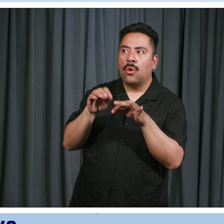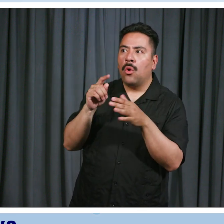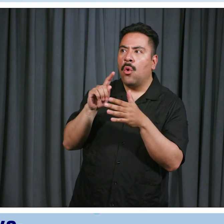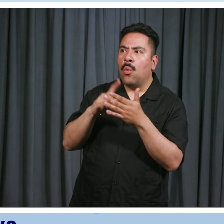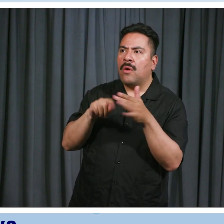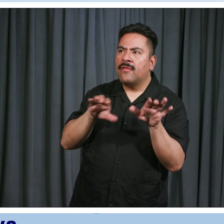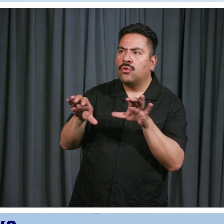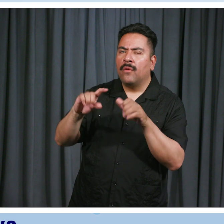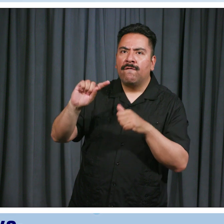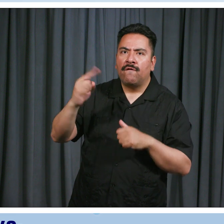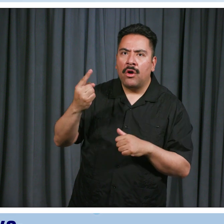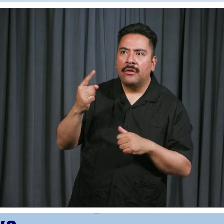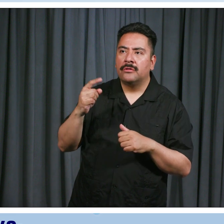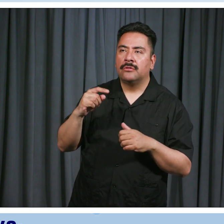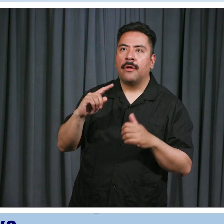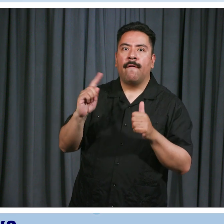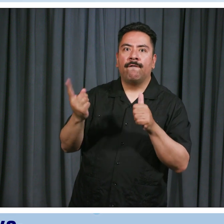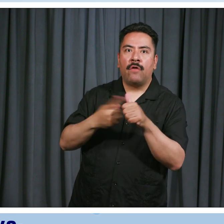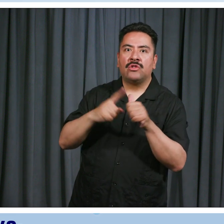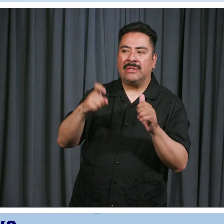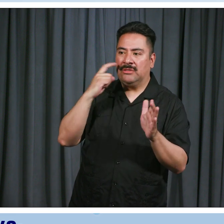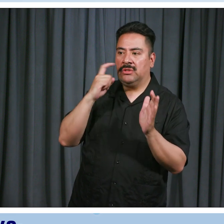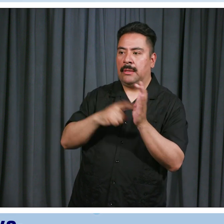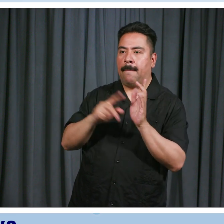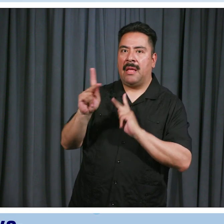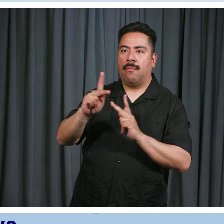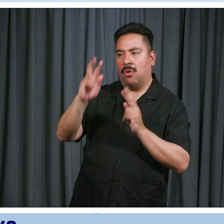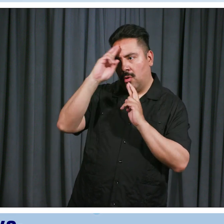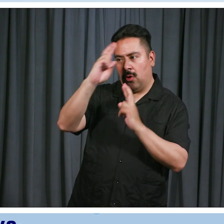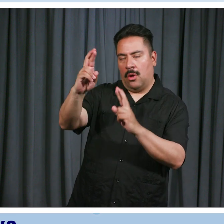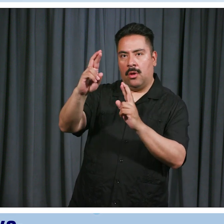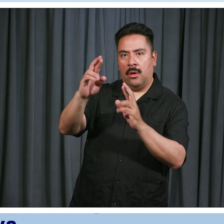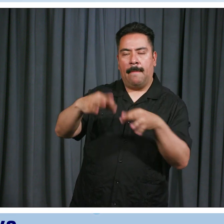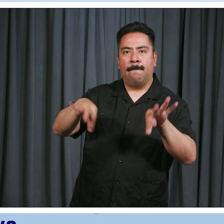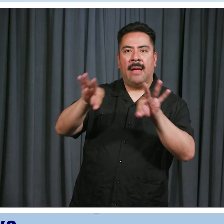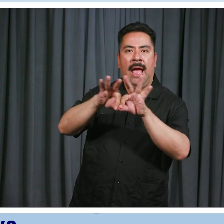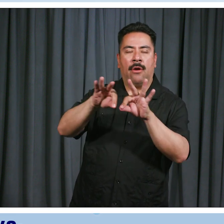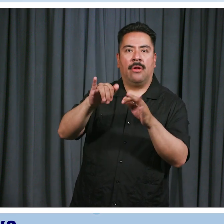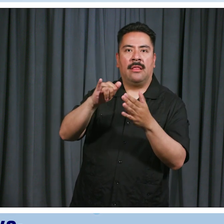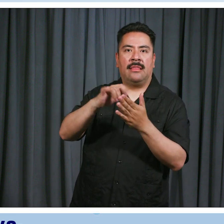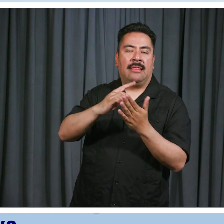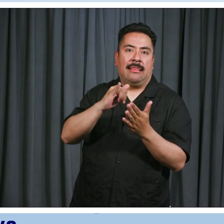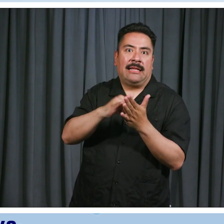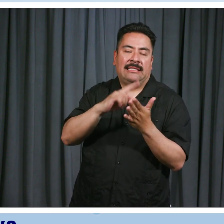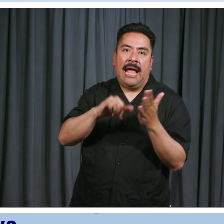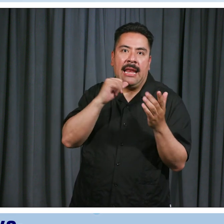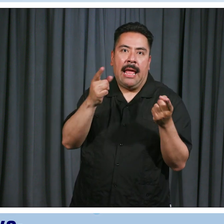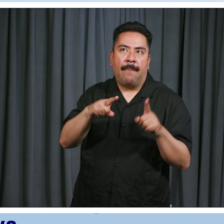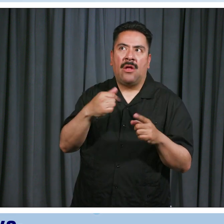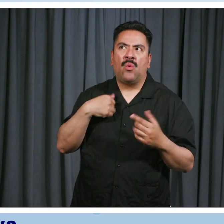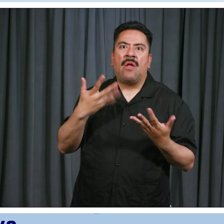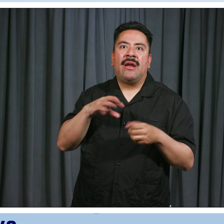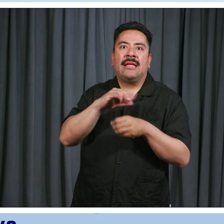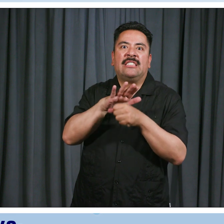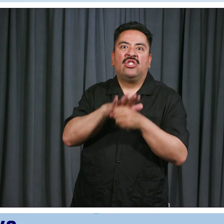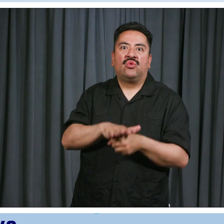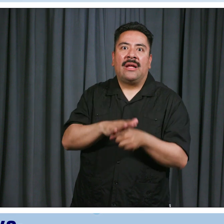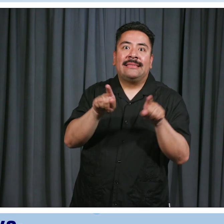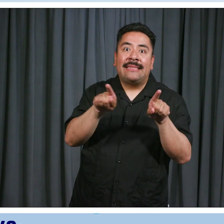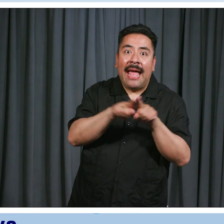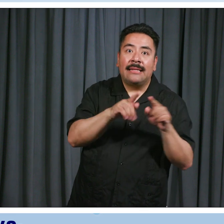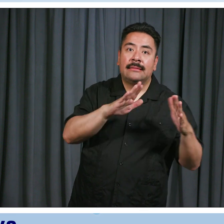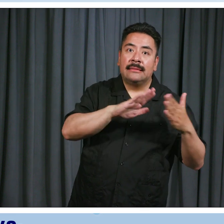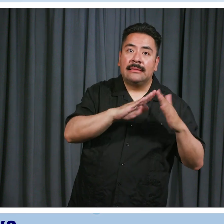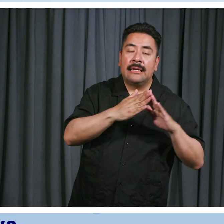first? And we have to first treat people like they matter, and that is not the signal we're getting. And I think we were already stressed as a city and as a county with some